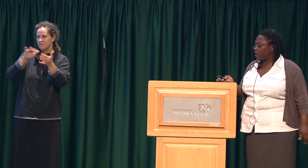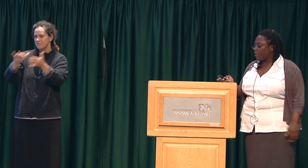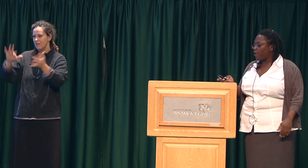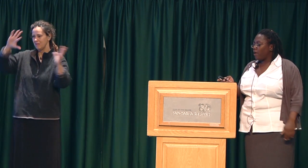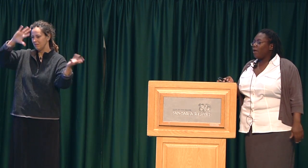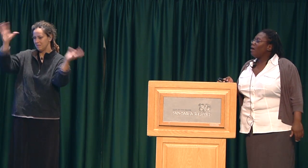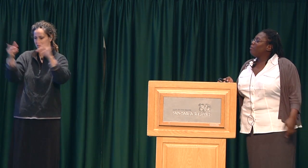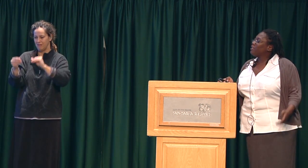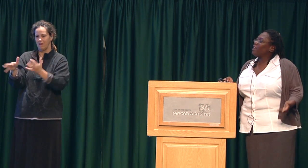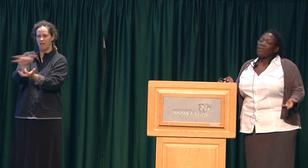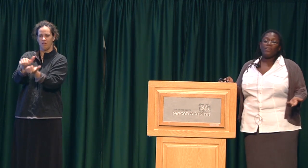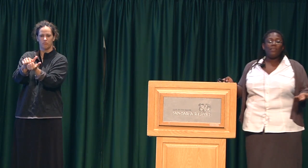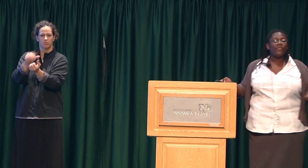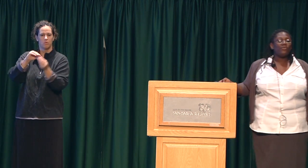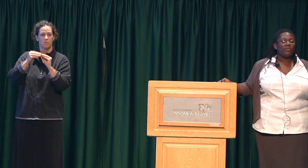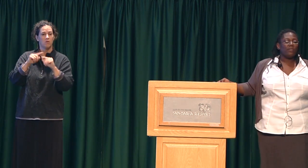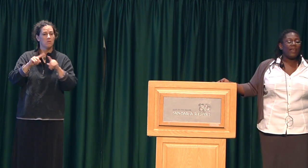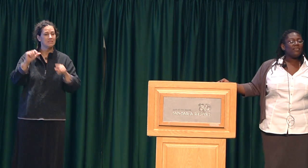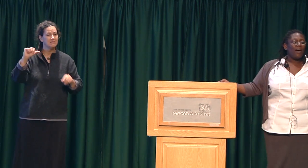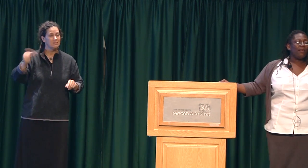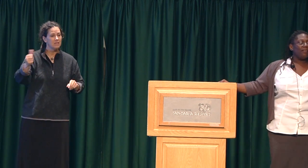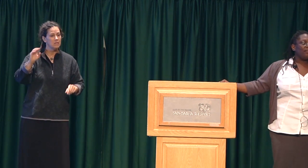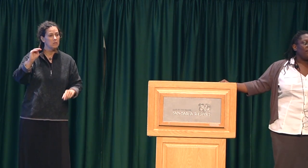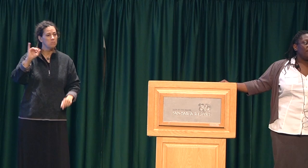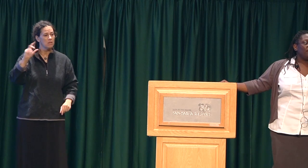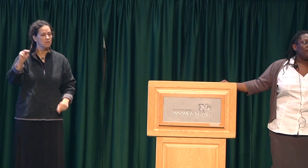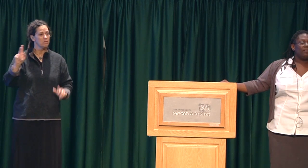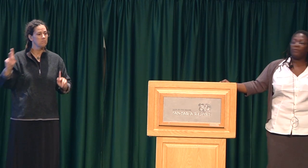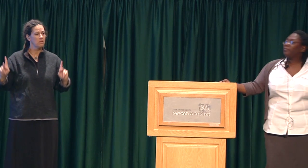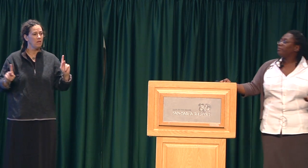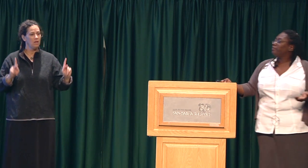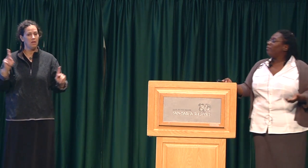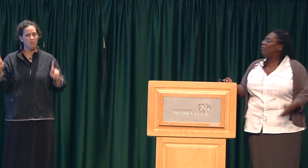up with this number. But 10 million individuals, that's a lot.